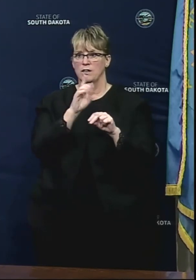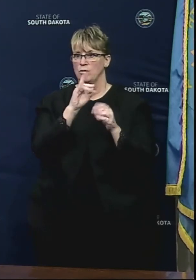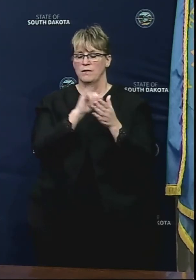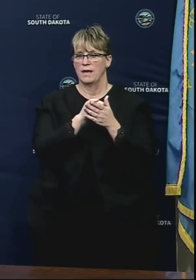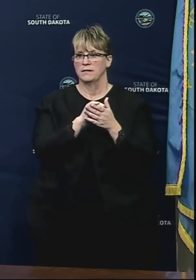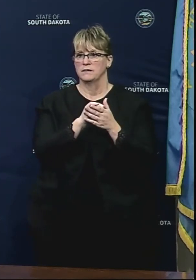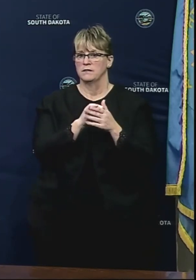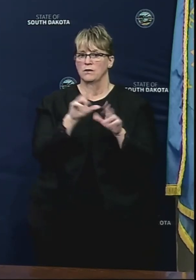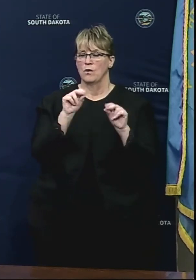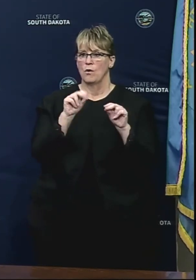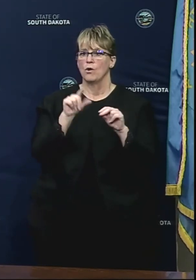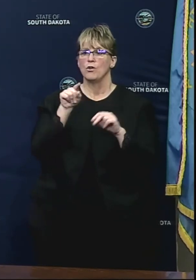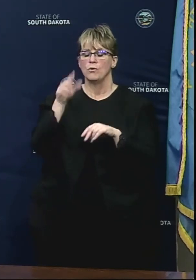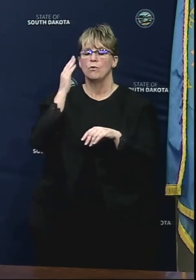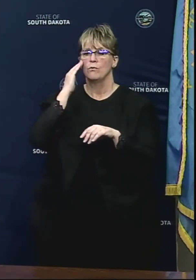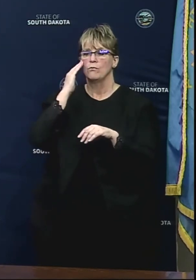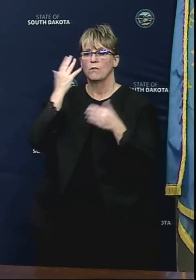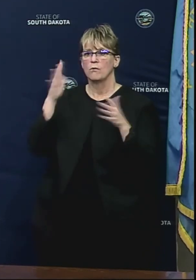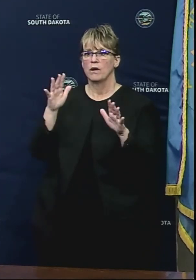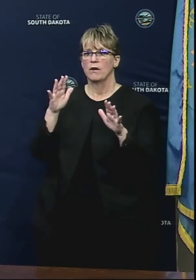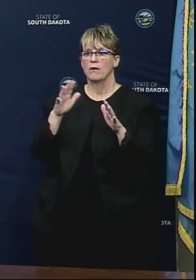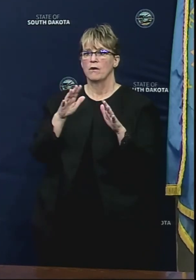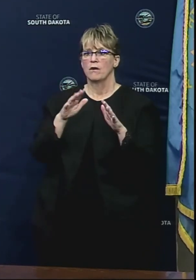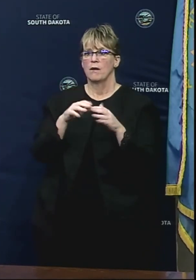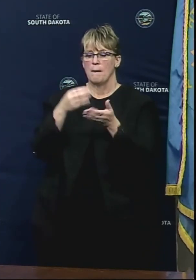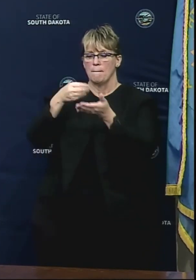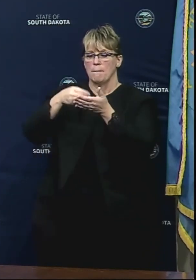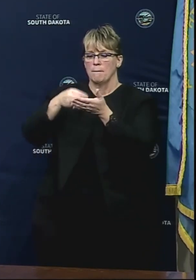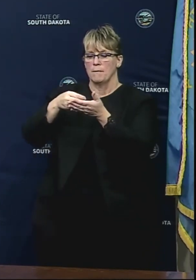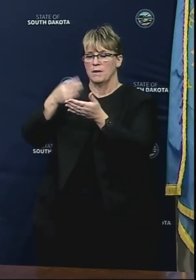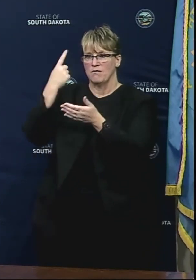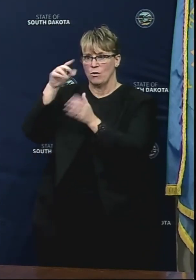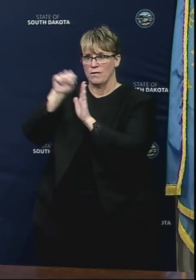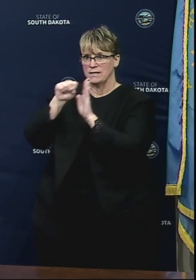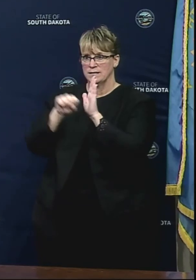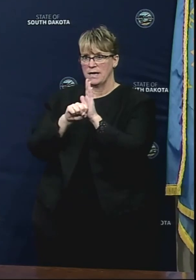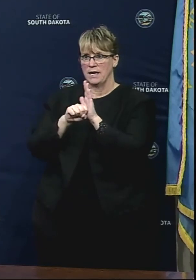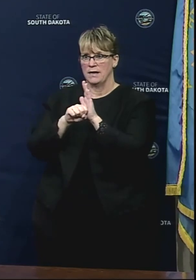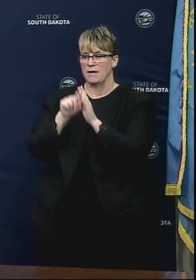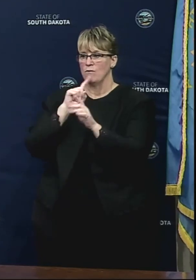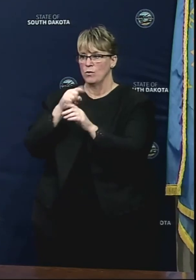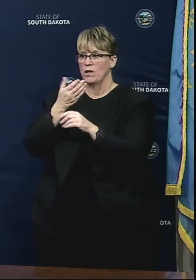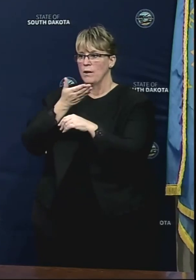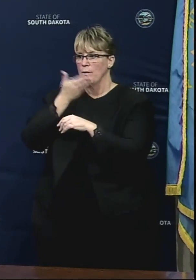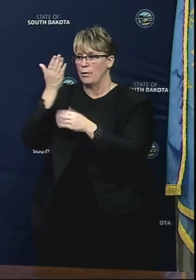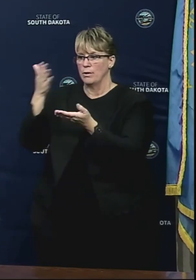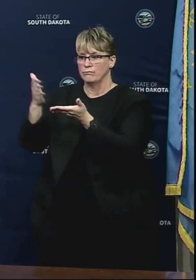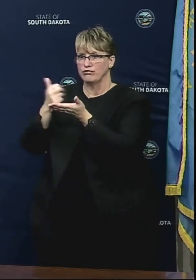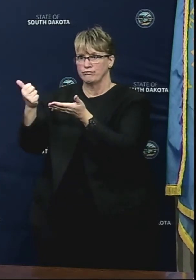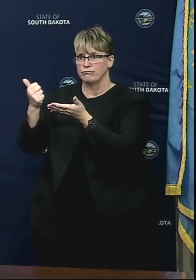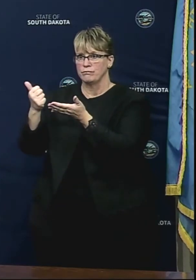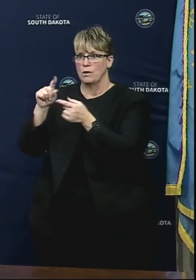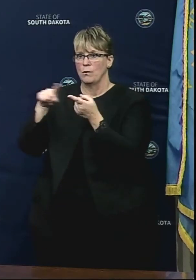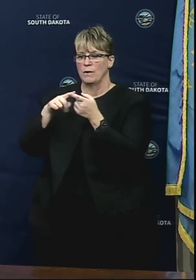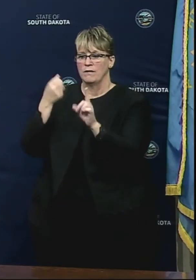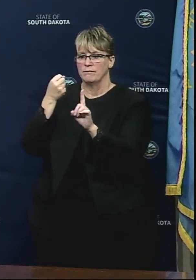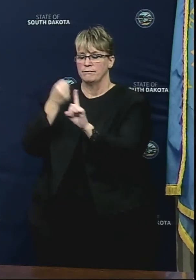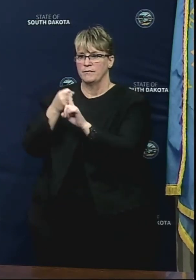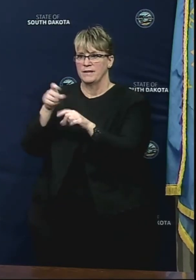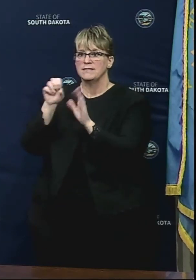this. And as you're well aware, revenues for the state have completely dried up since this virus has hit our state.